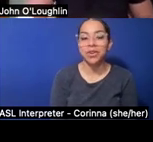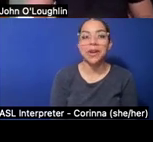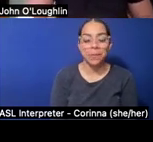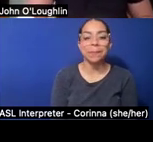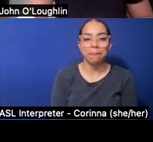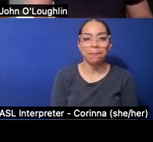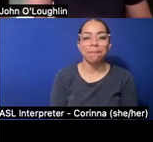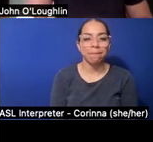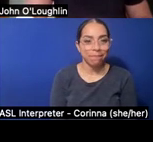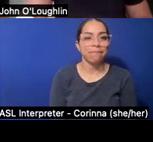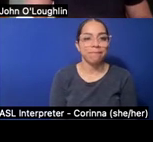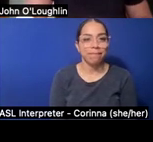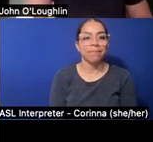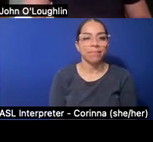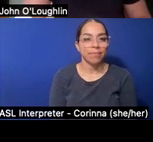students. All right.